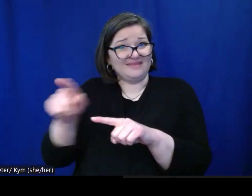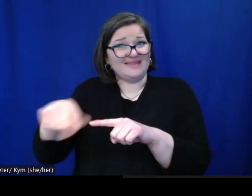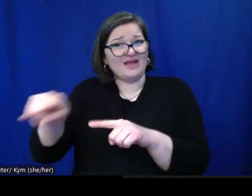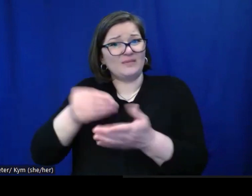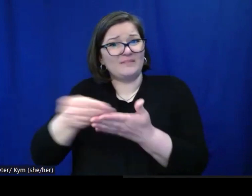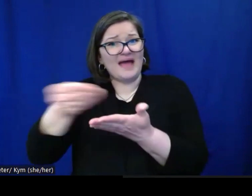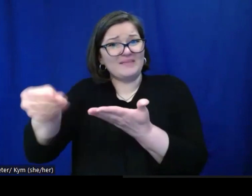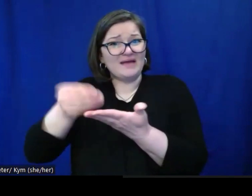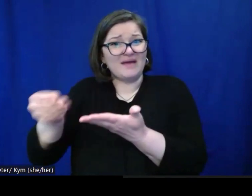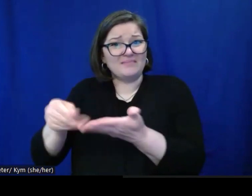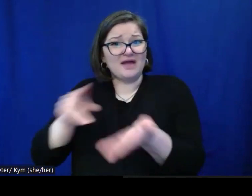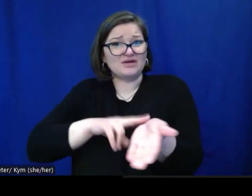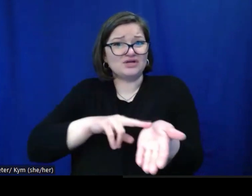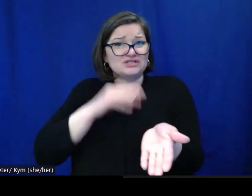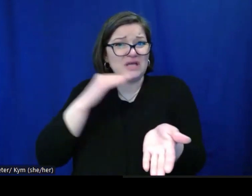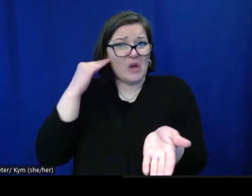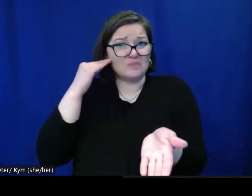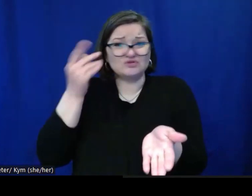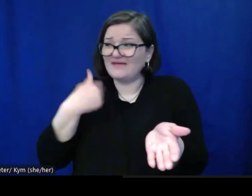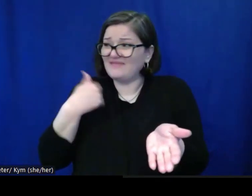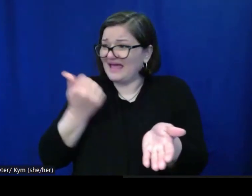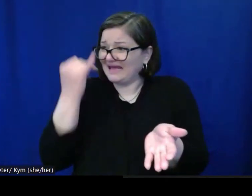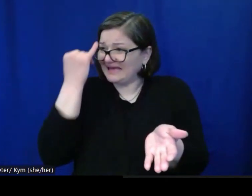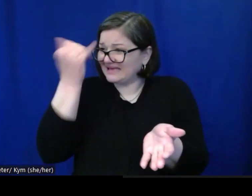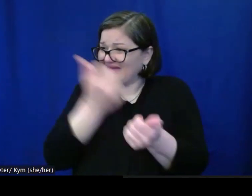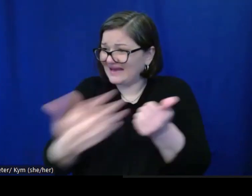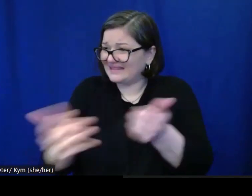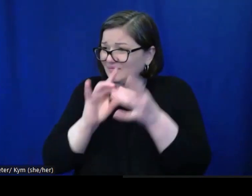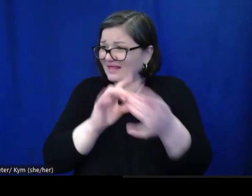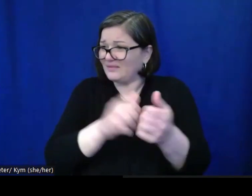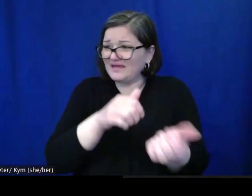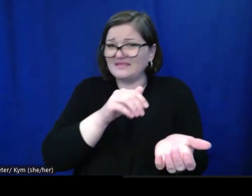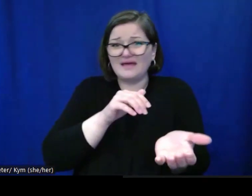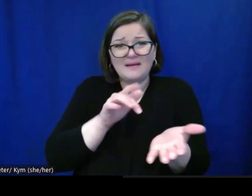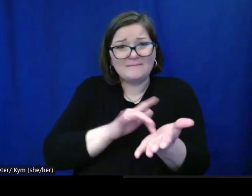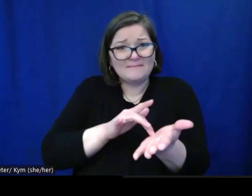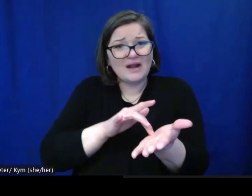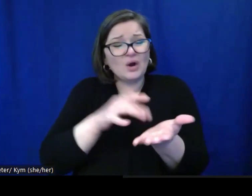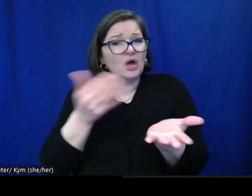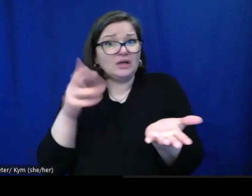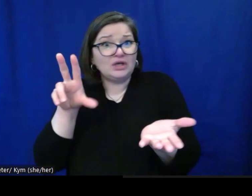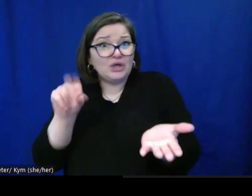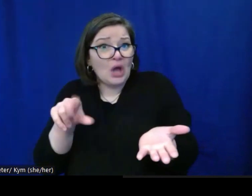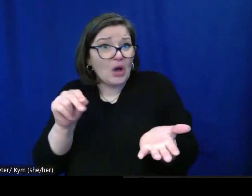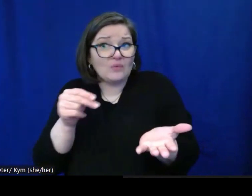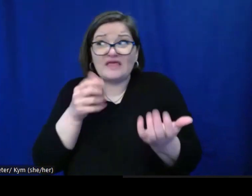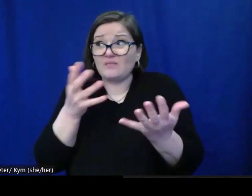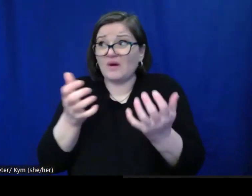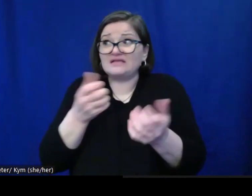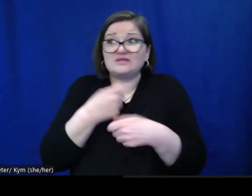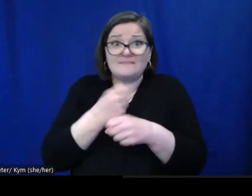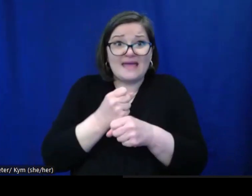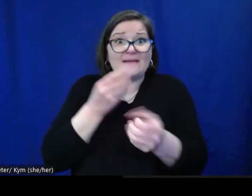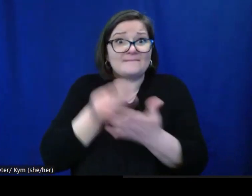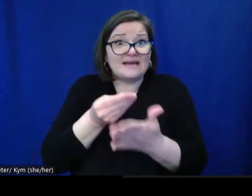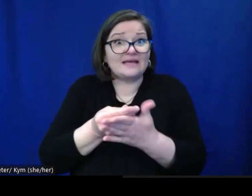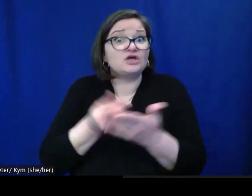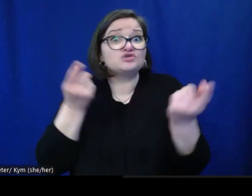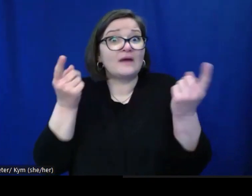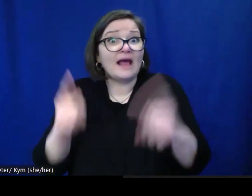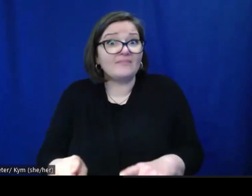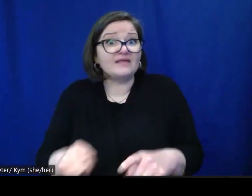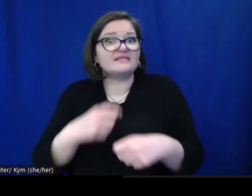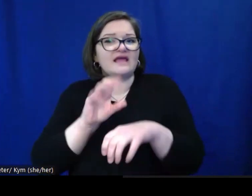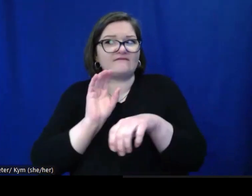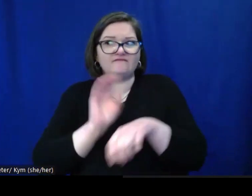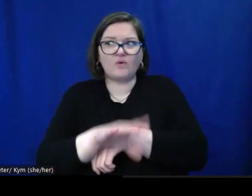anything medical? No. It was a way to make money. And they bankrupted agency after agency after agency,